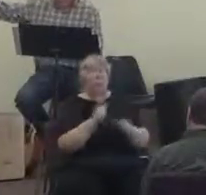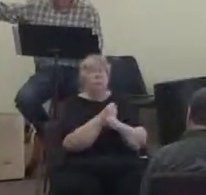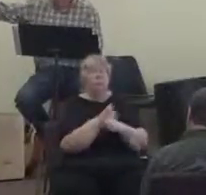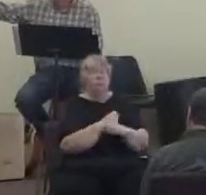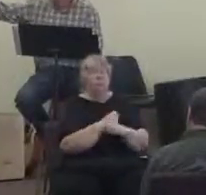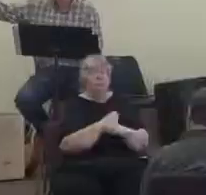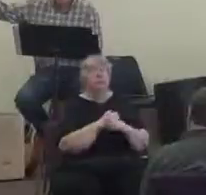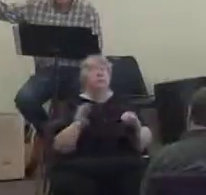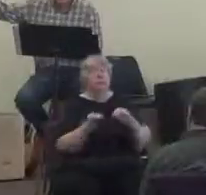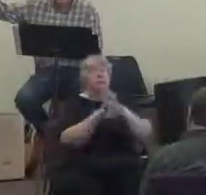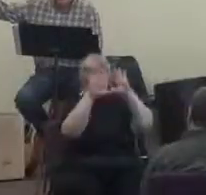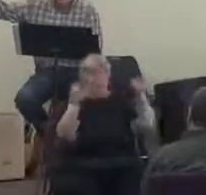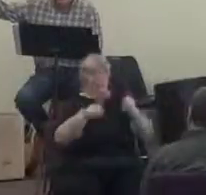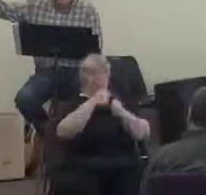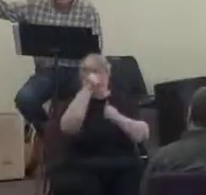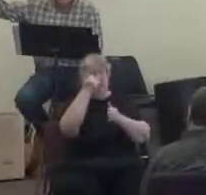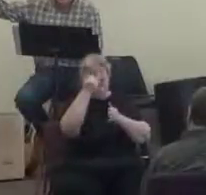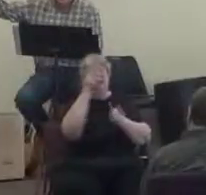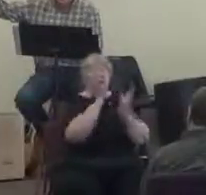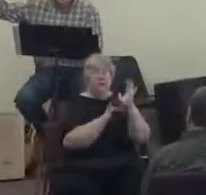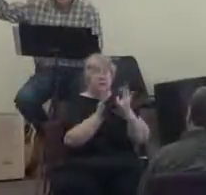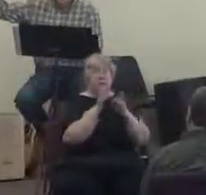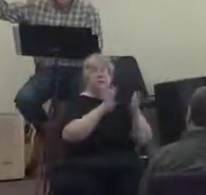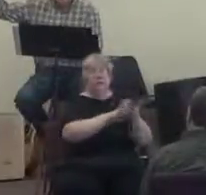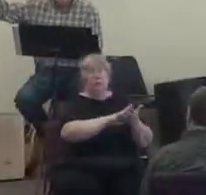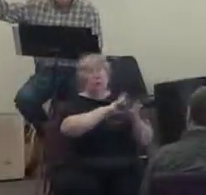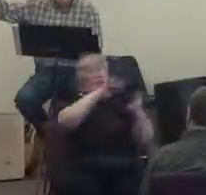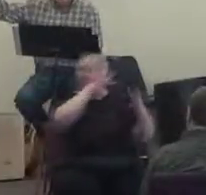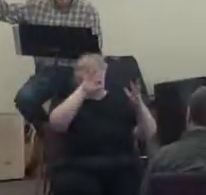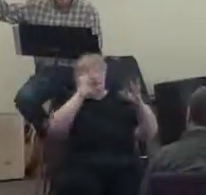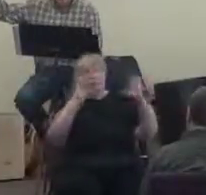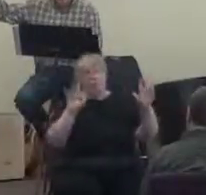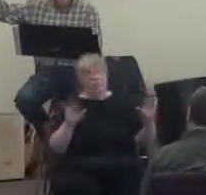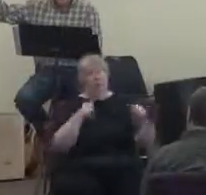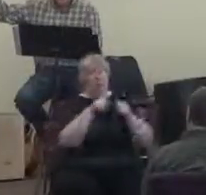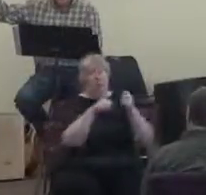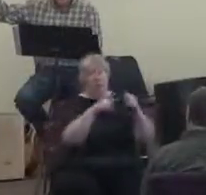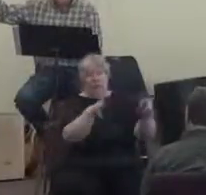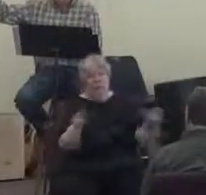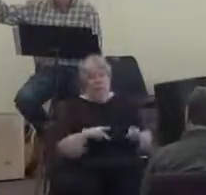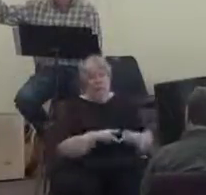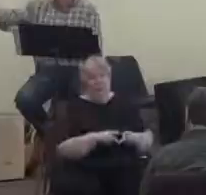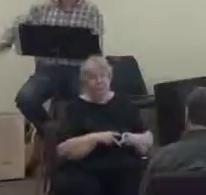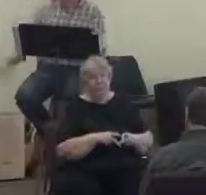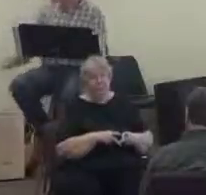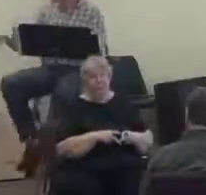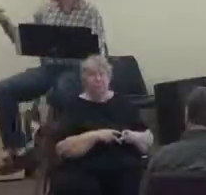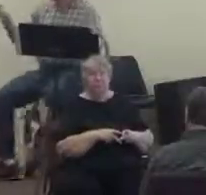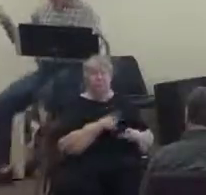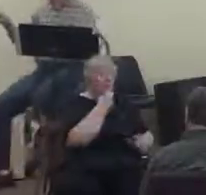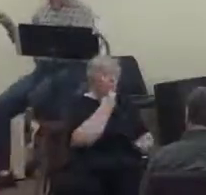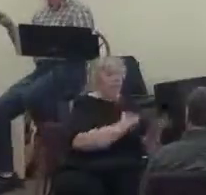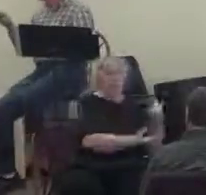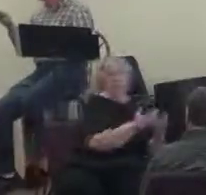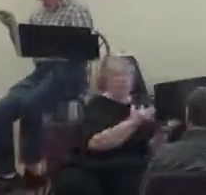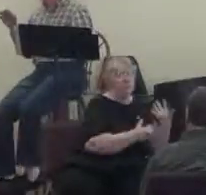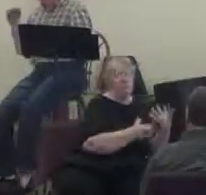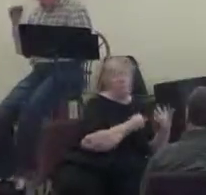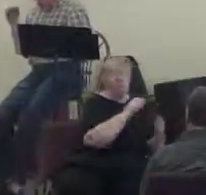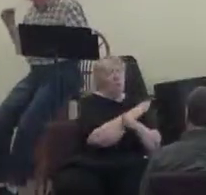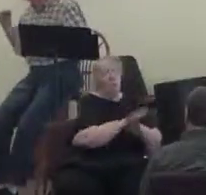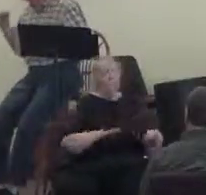all over this place. And the gates of hell will not overcome. There are some of us in here